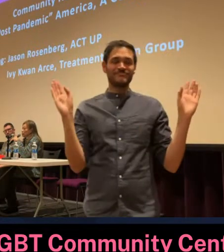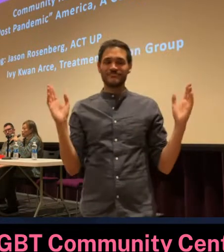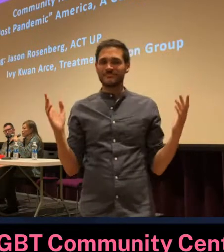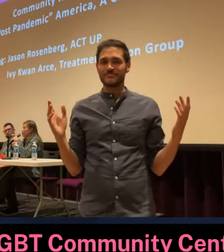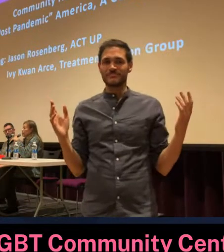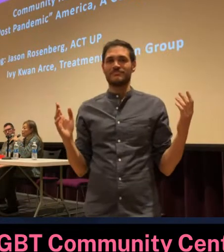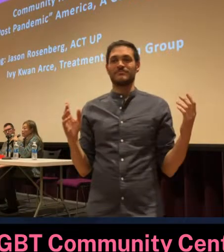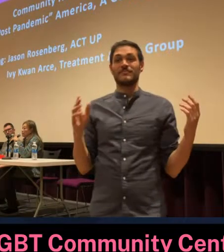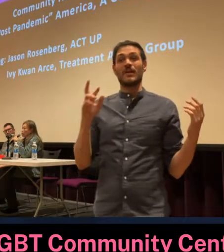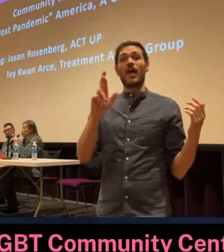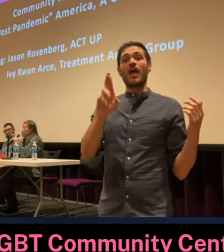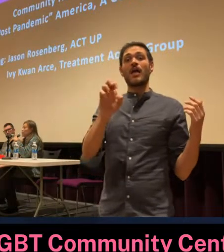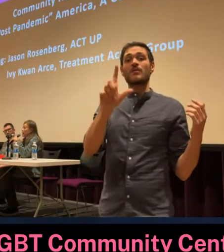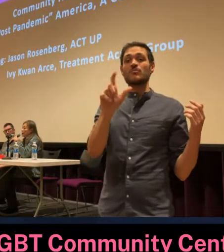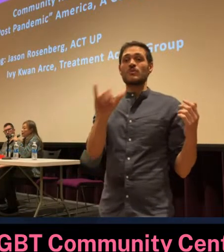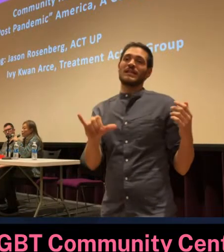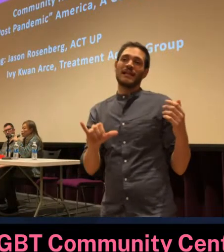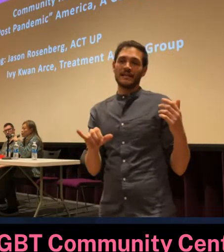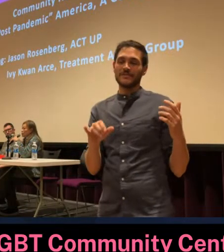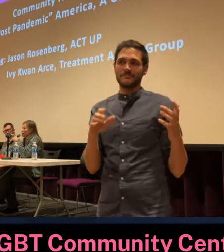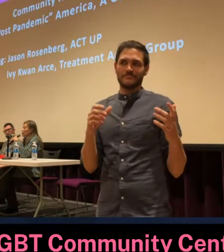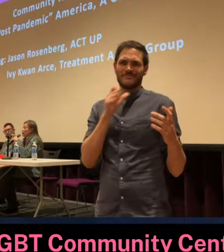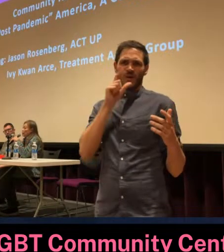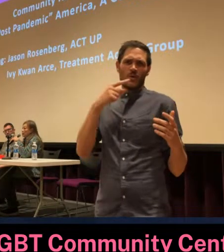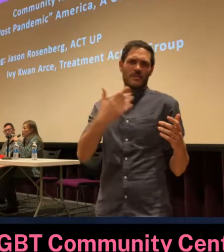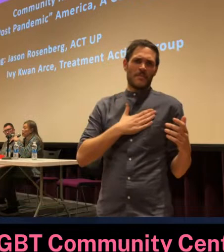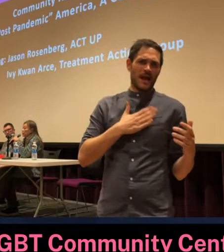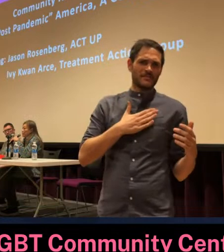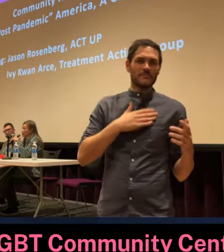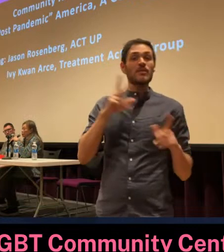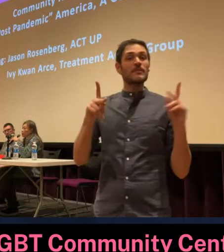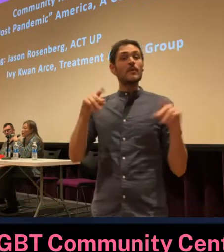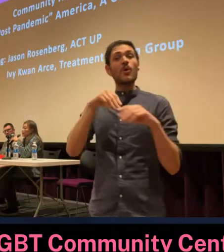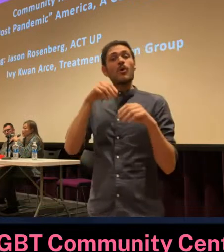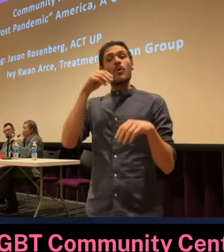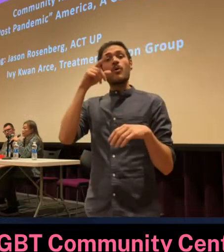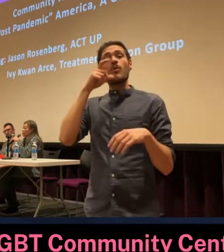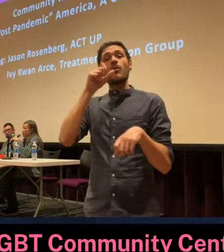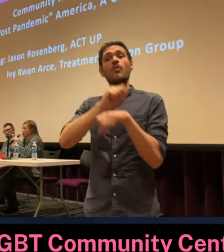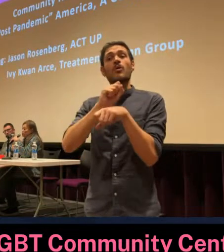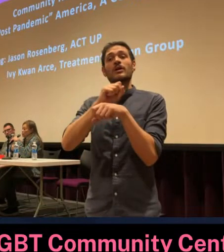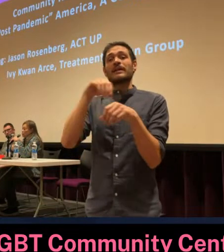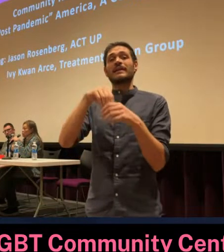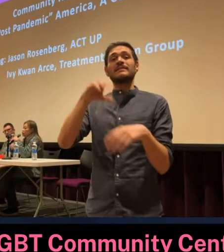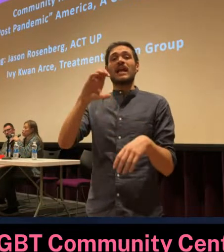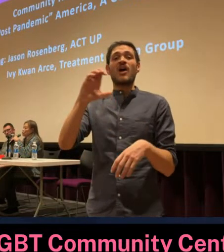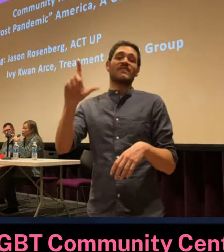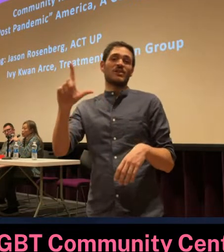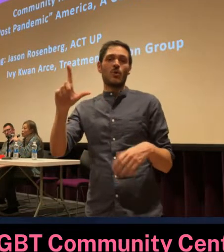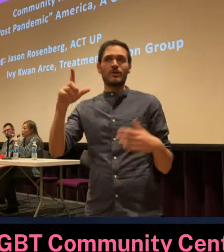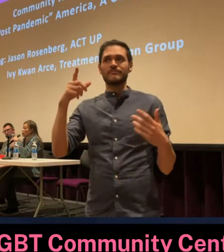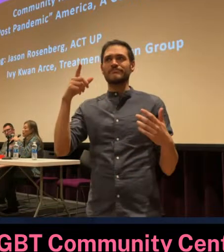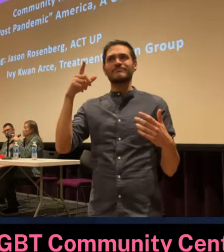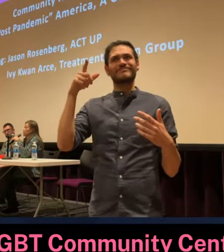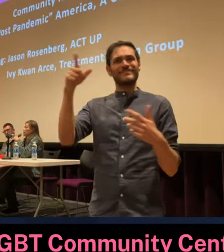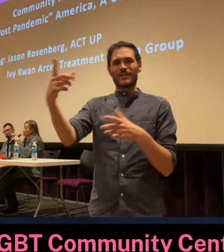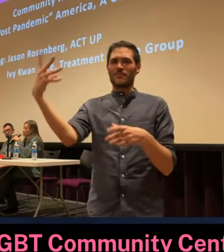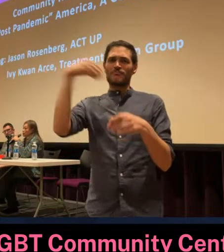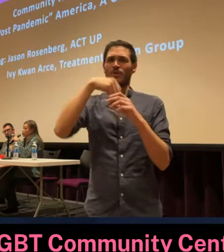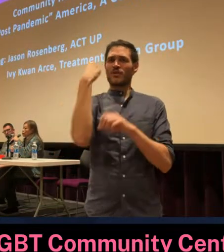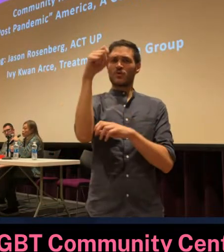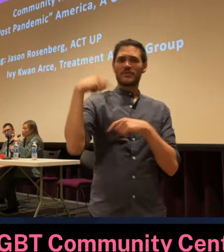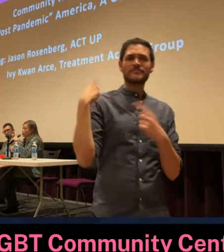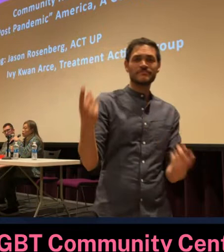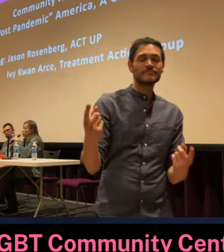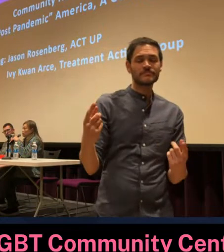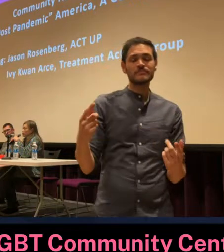relay as well. People that are working at Calvin Lord are people that grew out of this movement as well. So we are reconnecting the